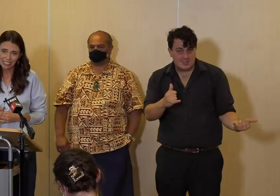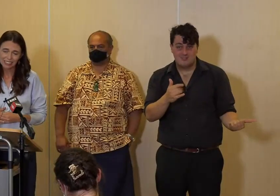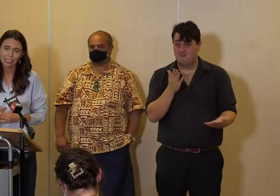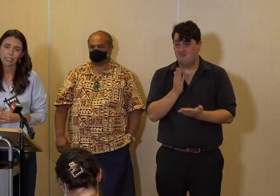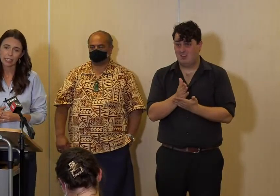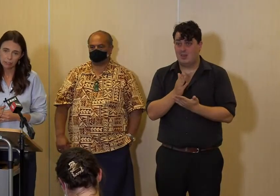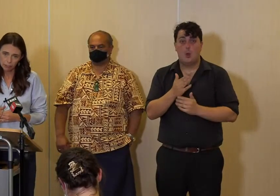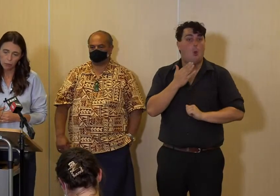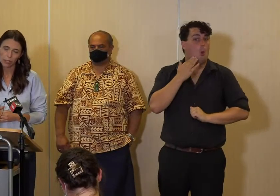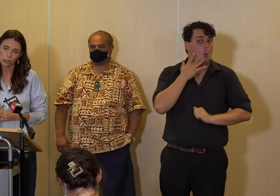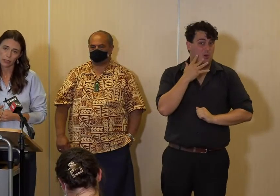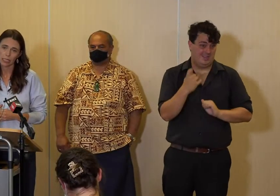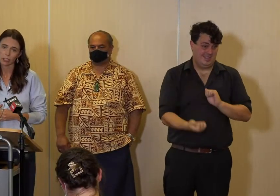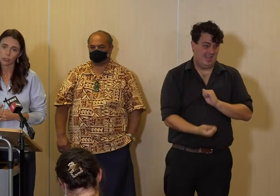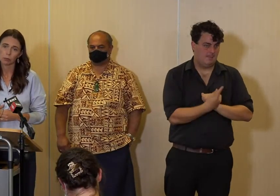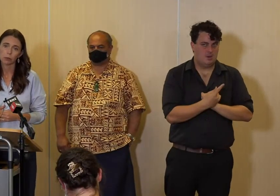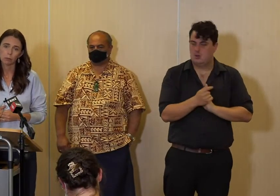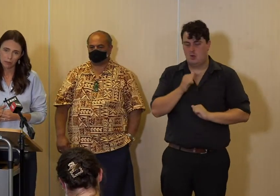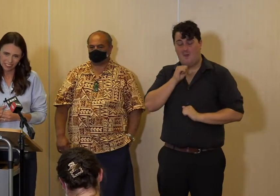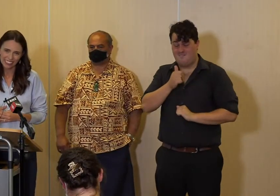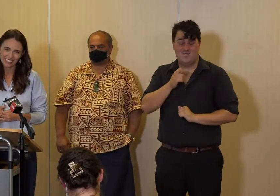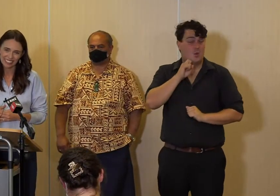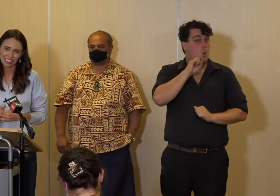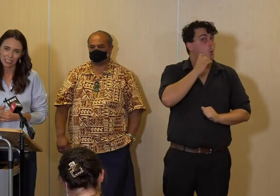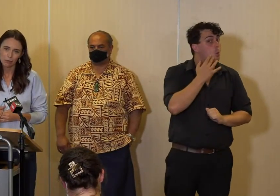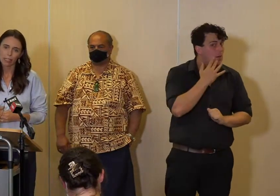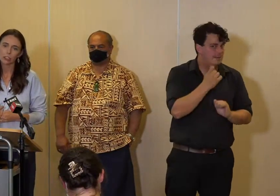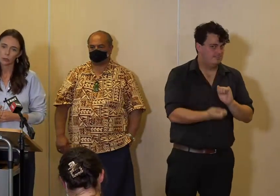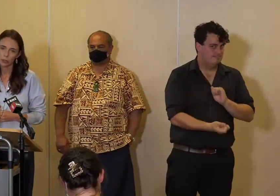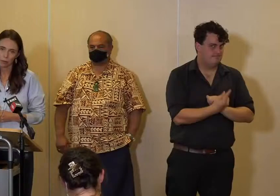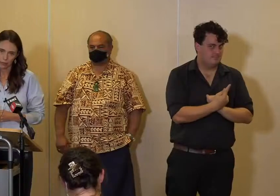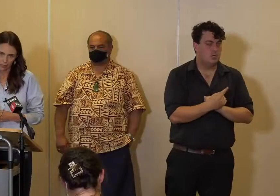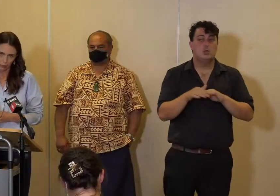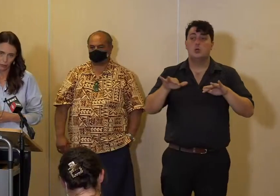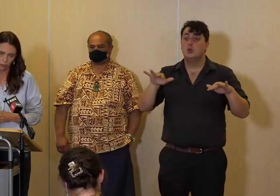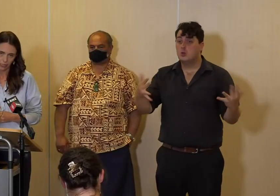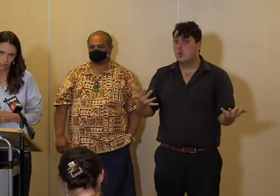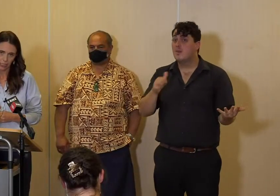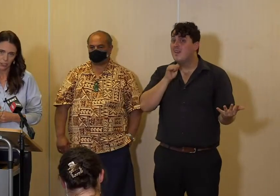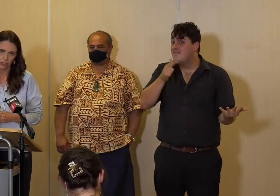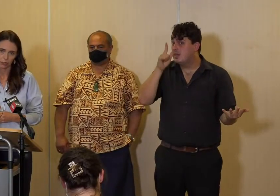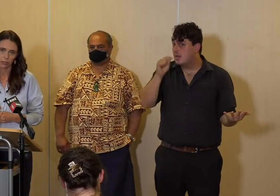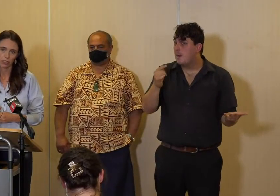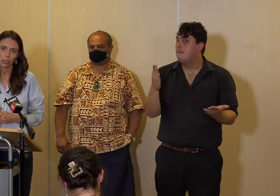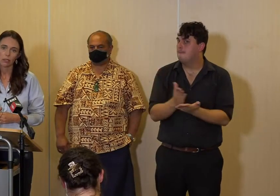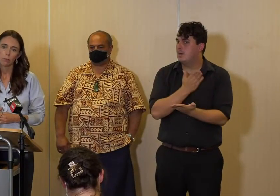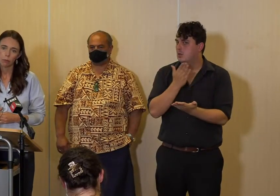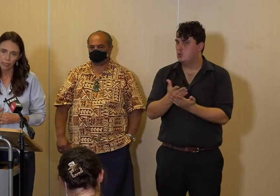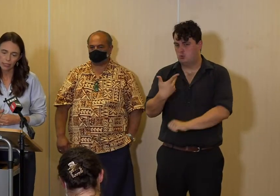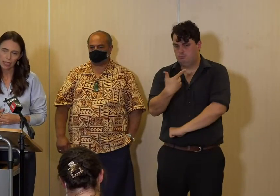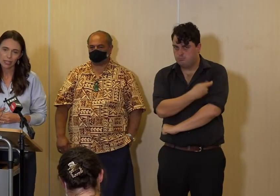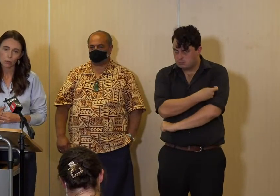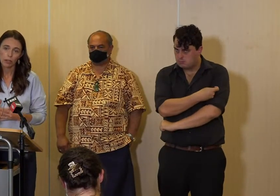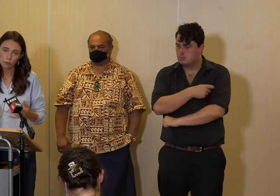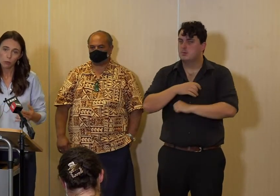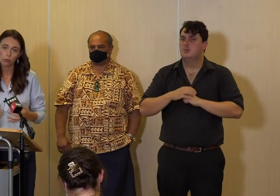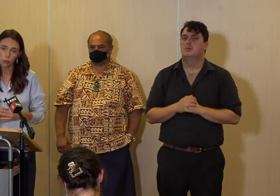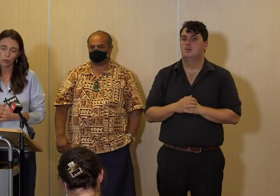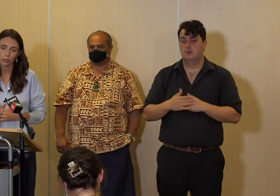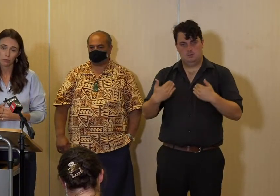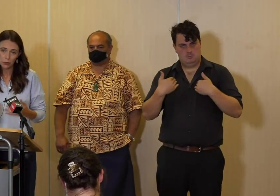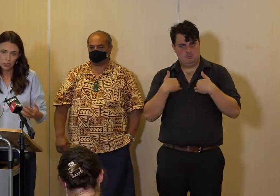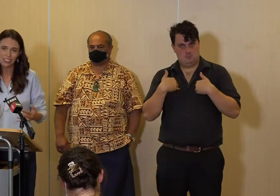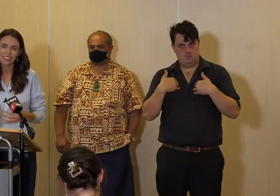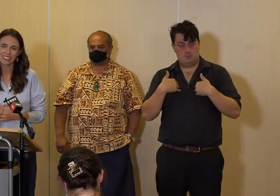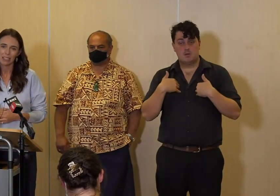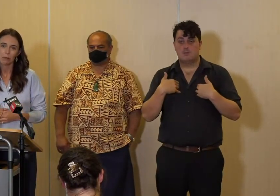are asking everyone who is eligible, please, make sure you're up to date with your vaccinations. We've brought